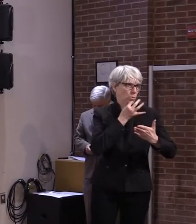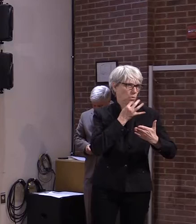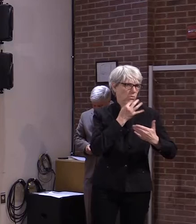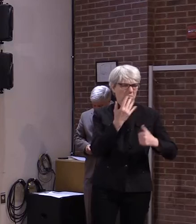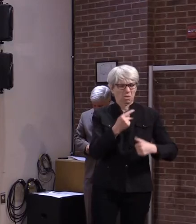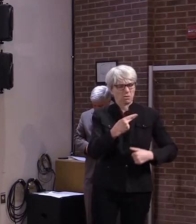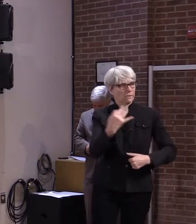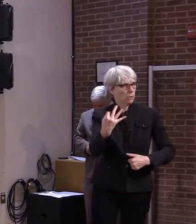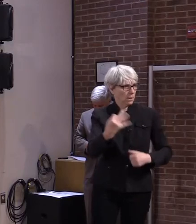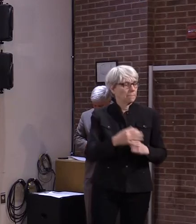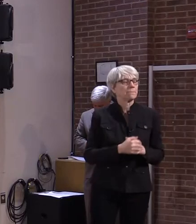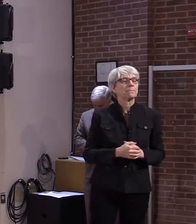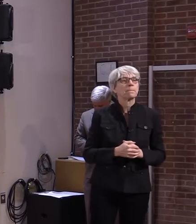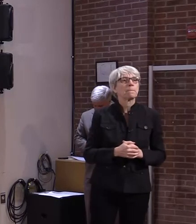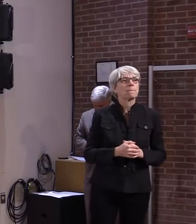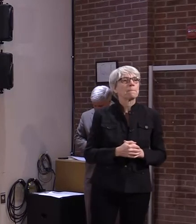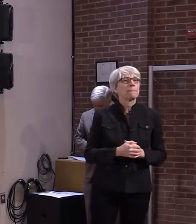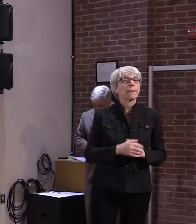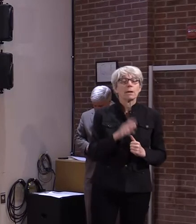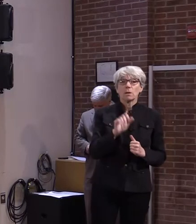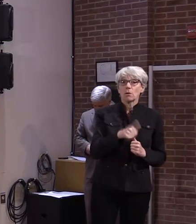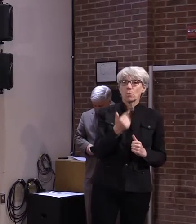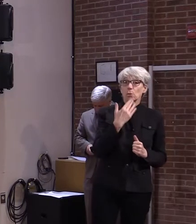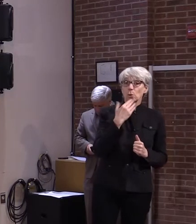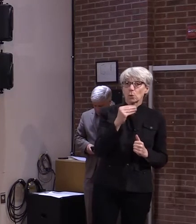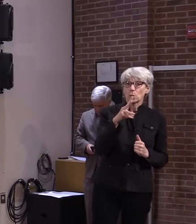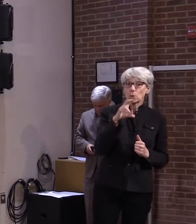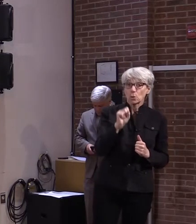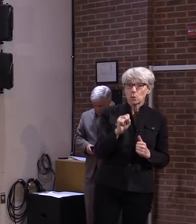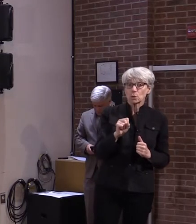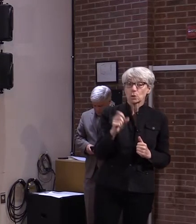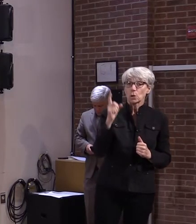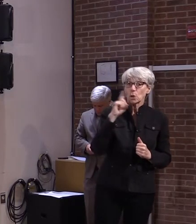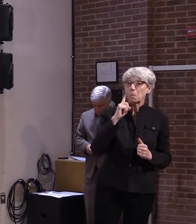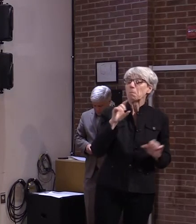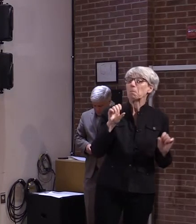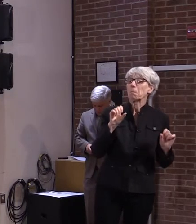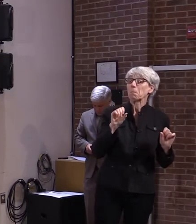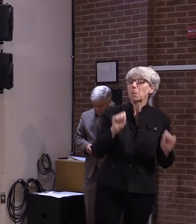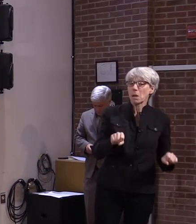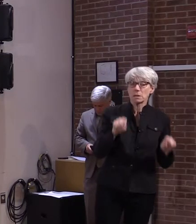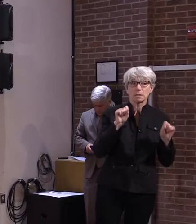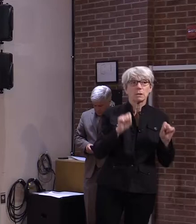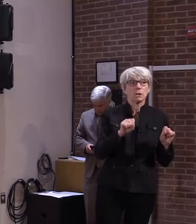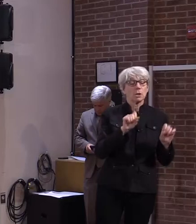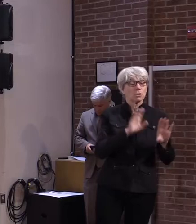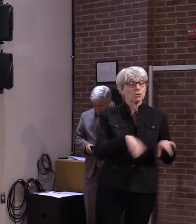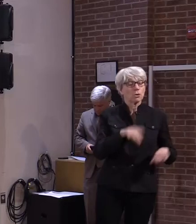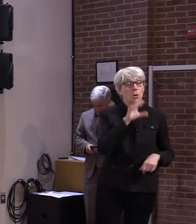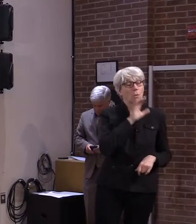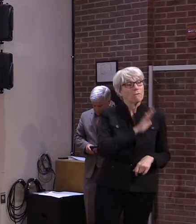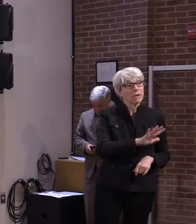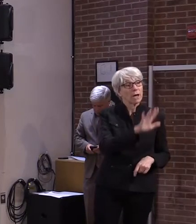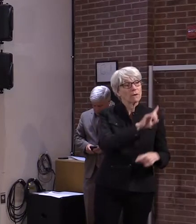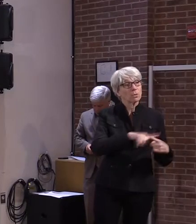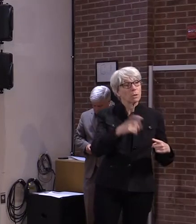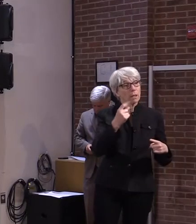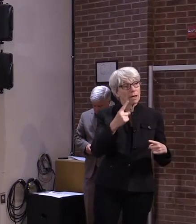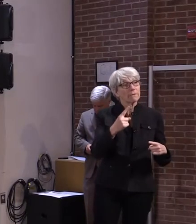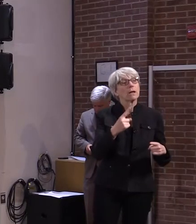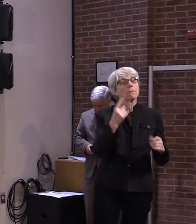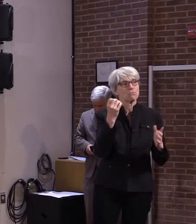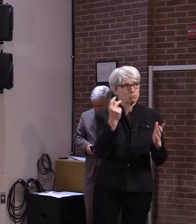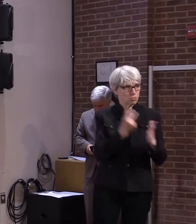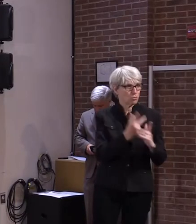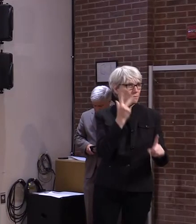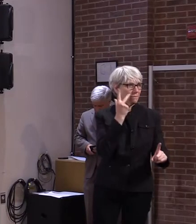There's also hopeful news that vaccine may be available for children ages 5 to 11 this fall. Pfizer just announced